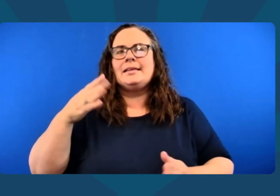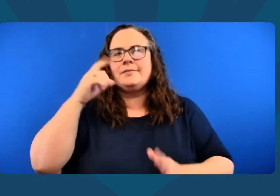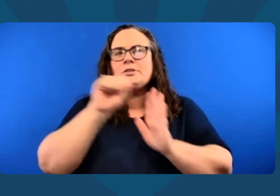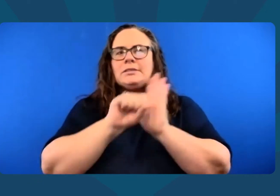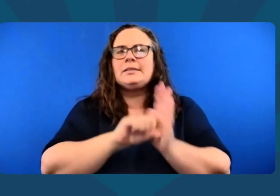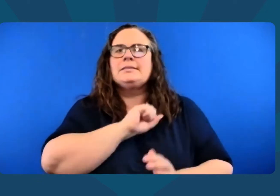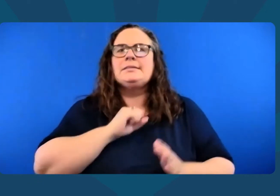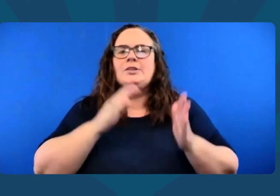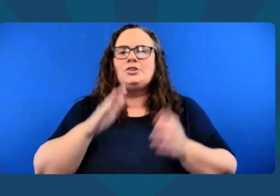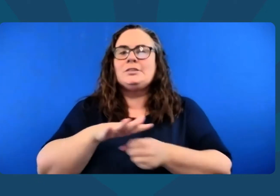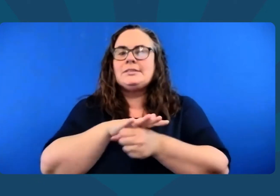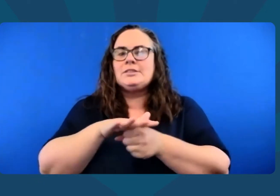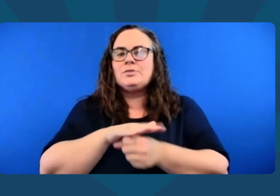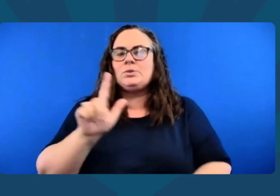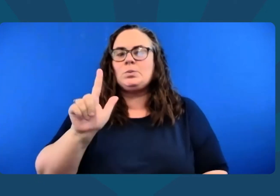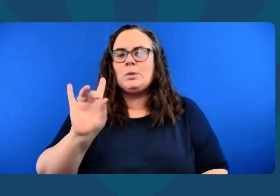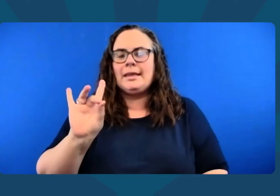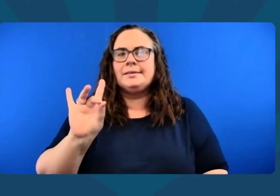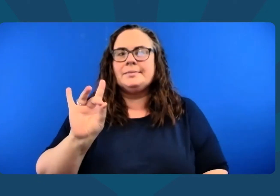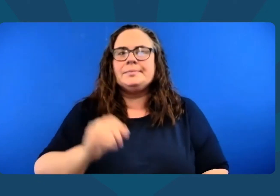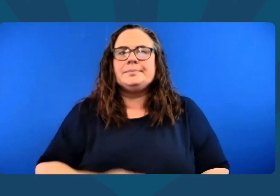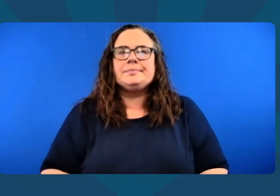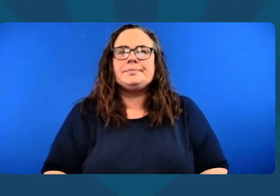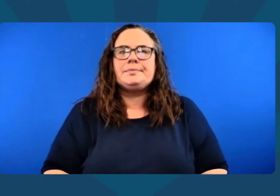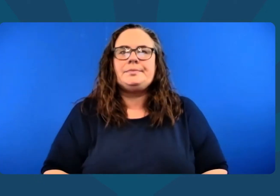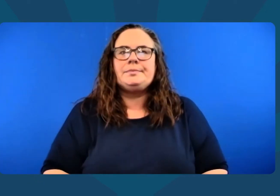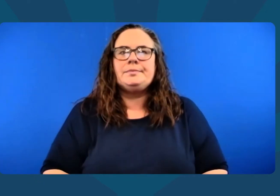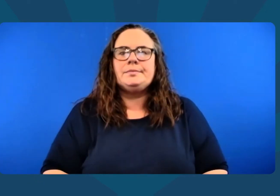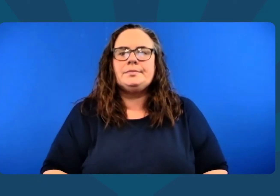Candidates for State Senator, District 28.